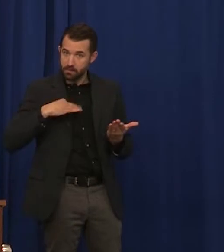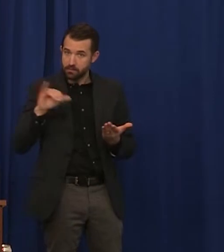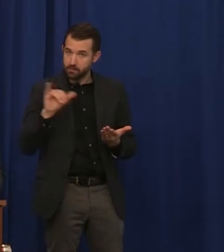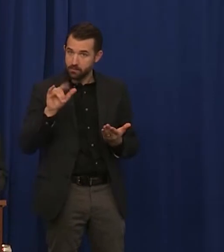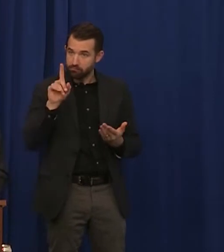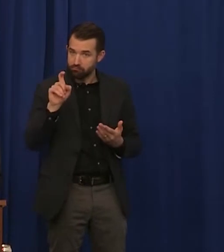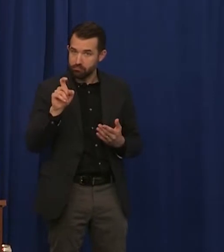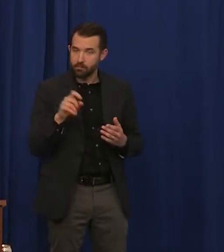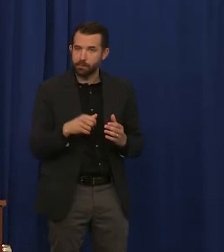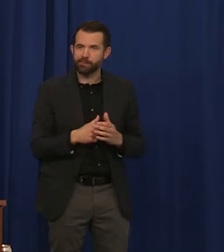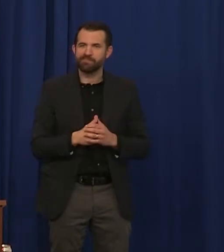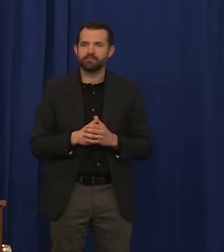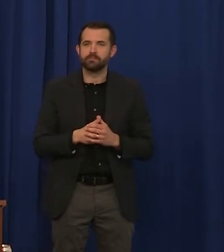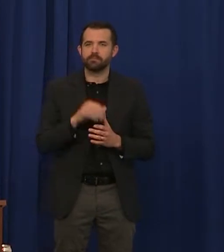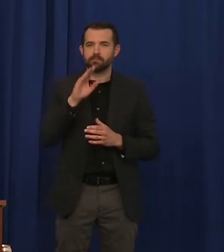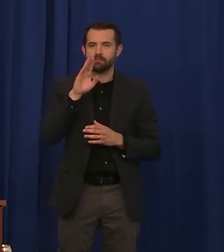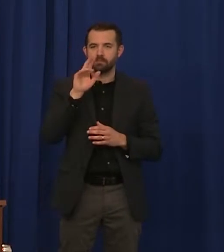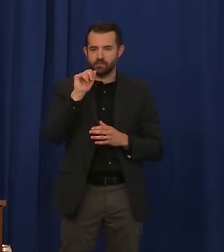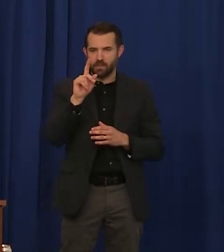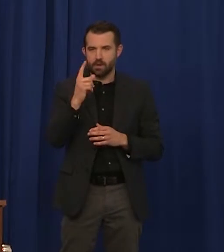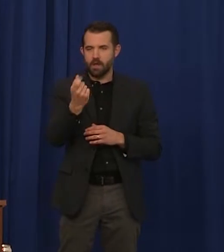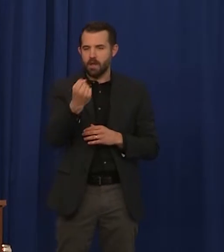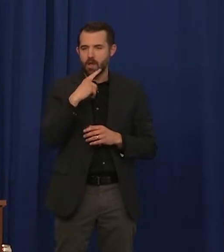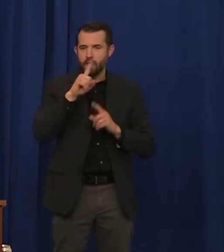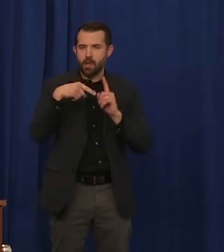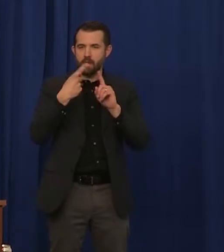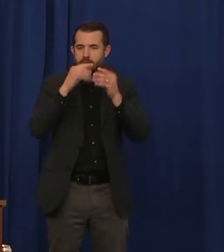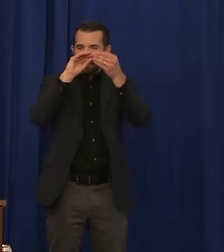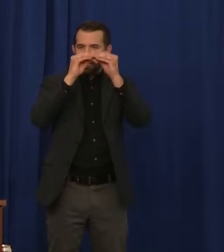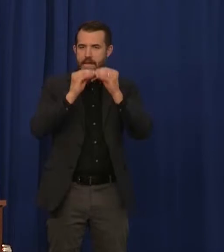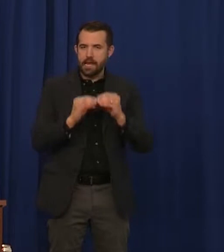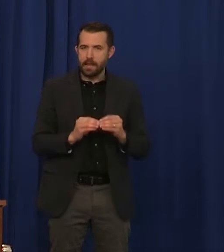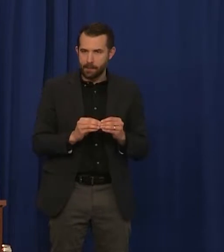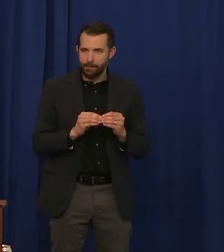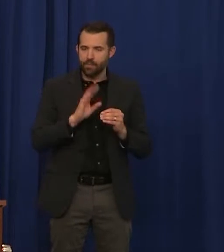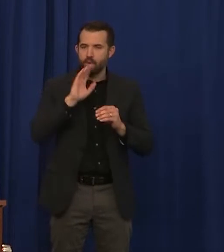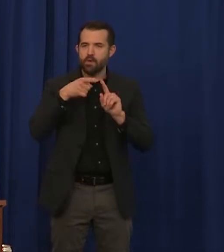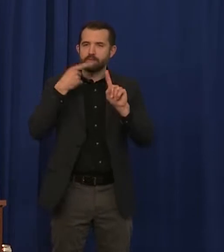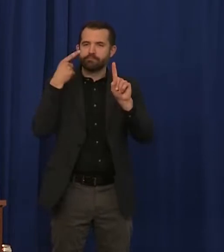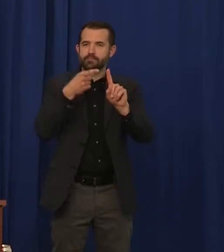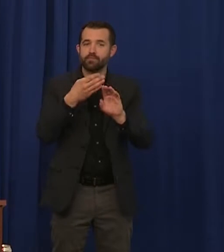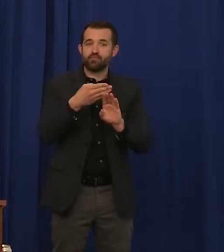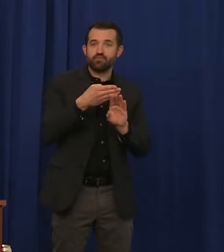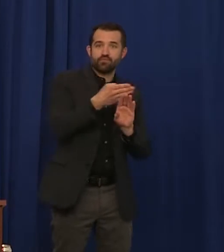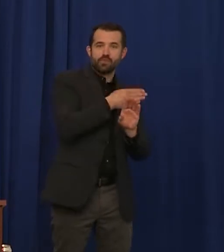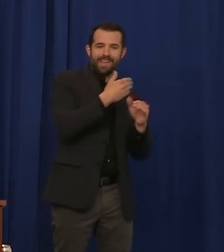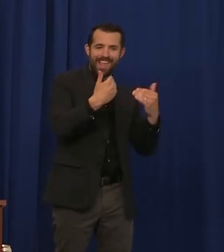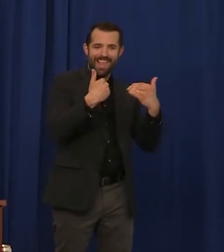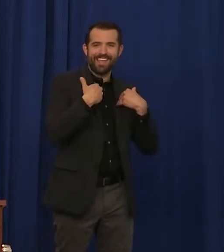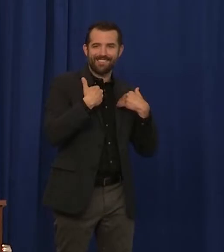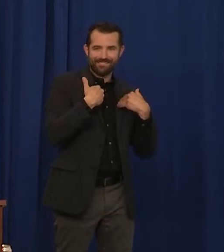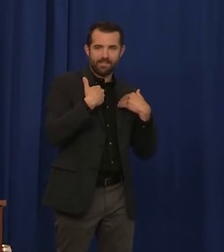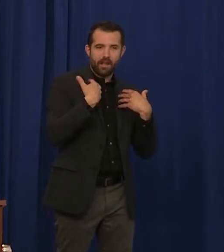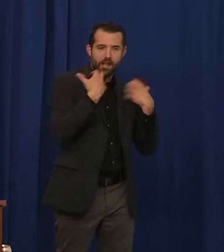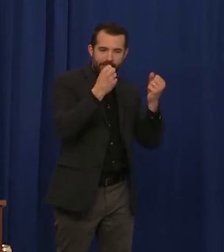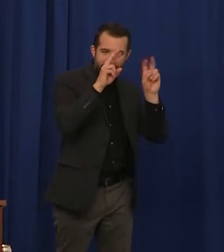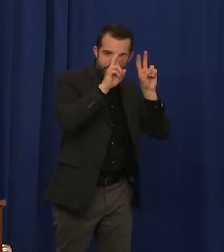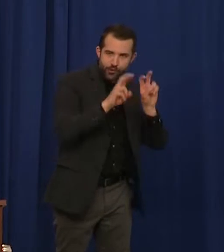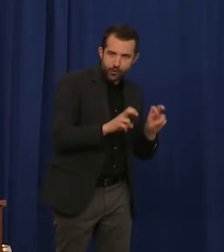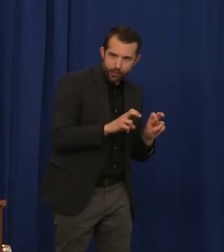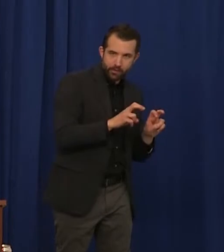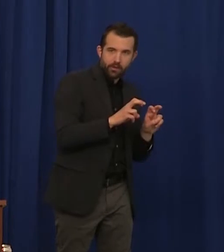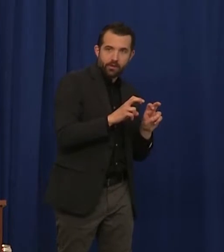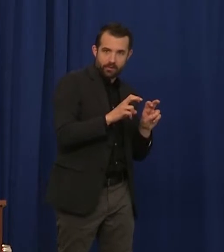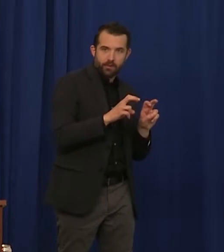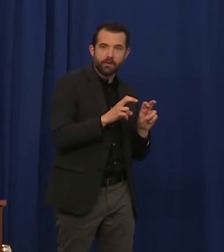are emerging about the role of having a pre-existing or chronic health condition and whether that predisposes